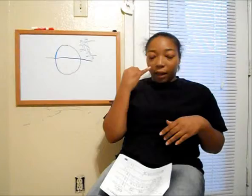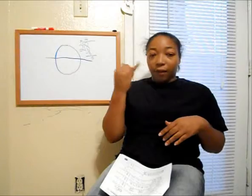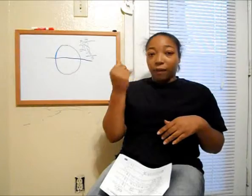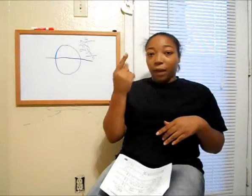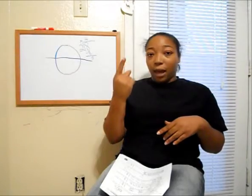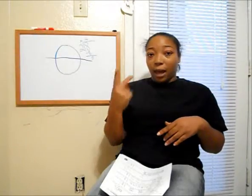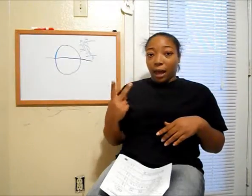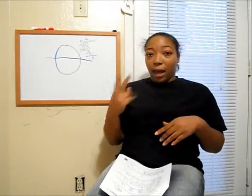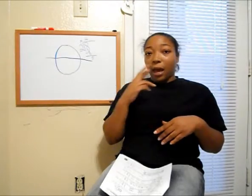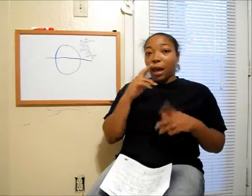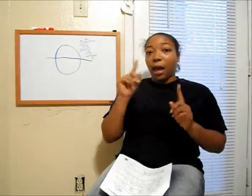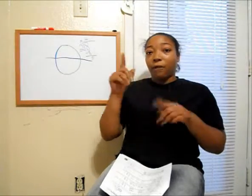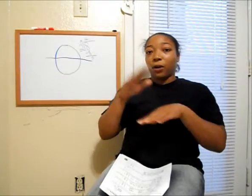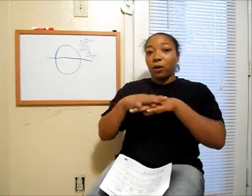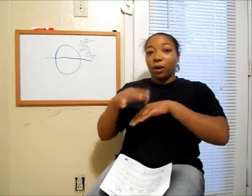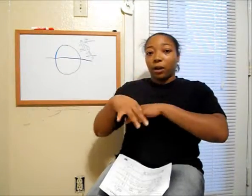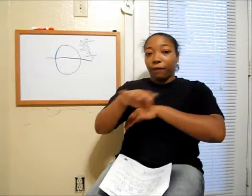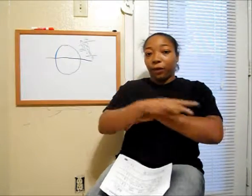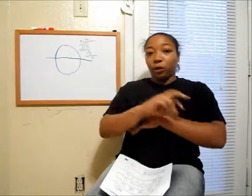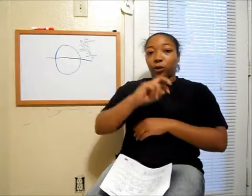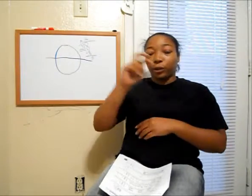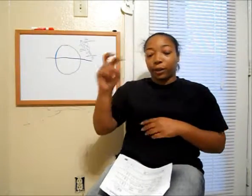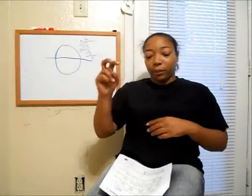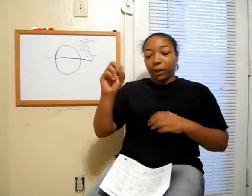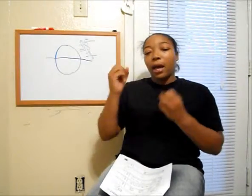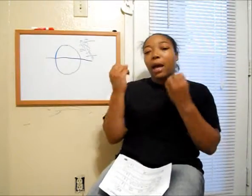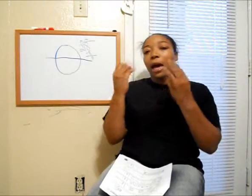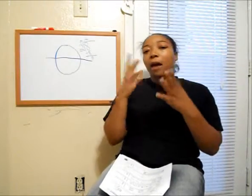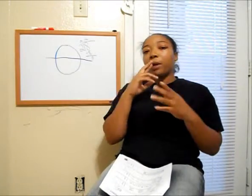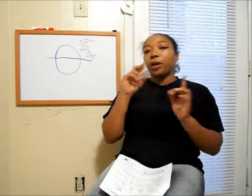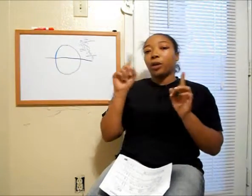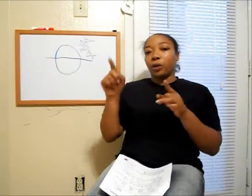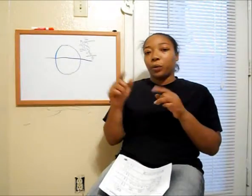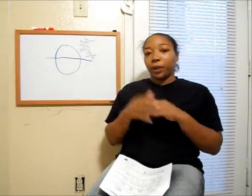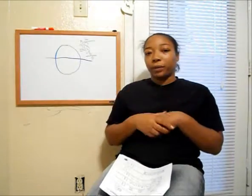If half are going on a field trip, how many are going?